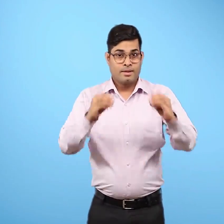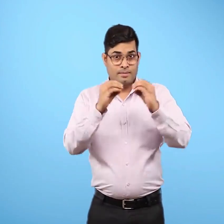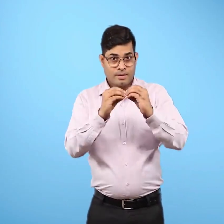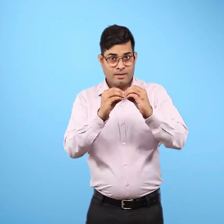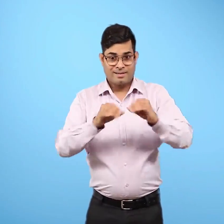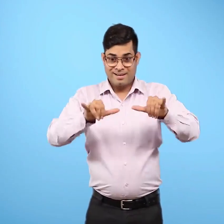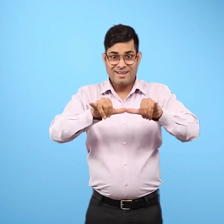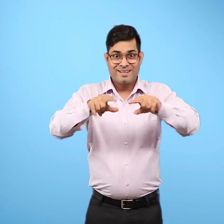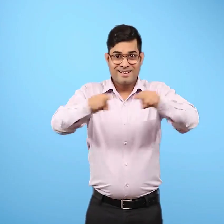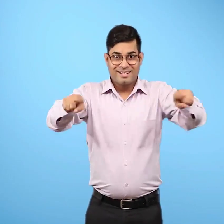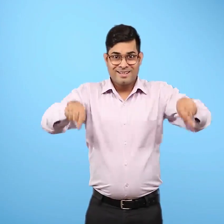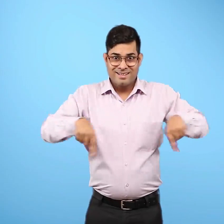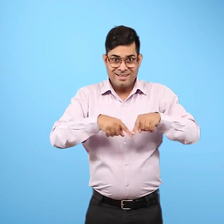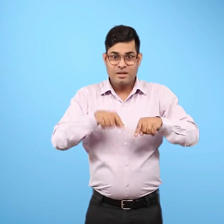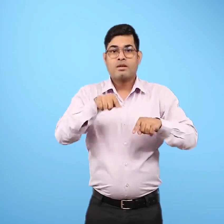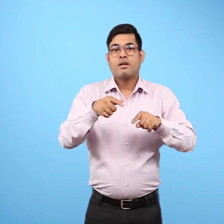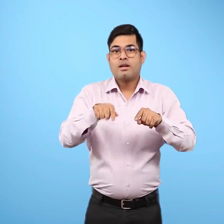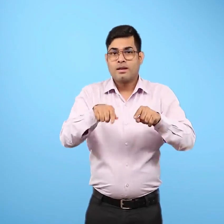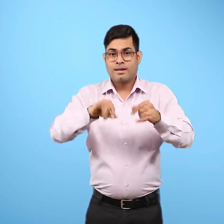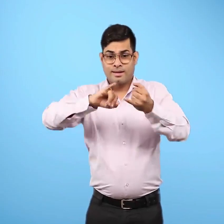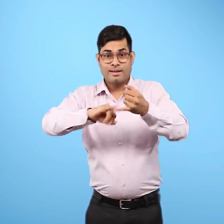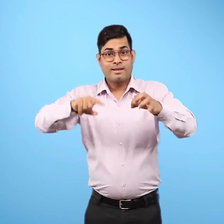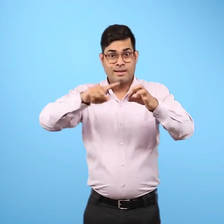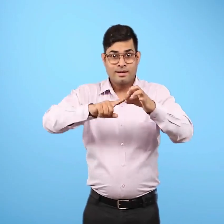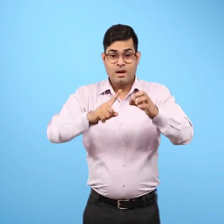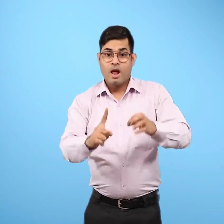Field B at rupees 110 for a square meter,